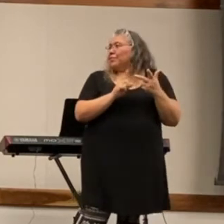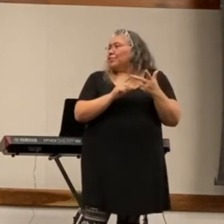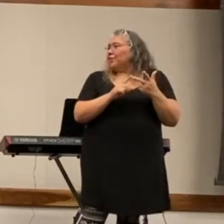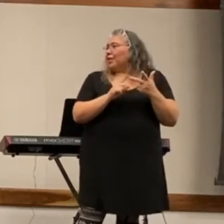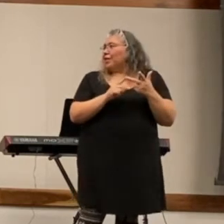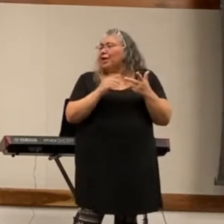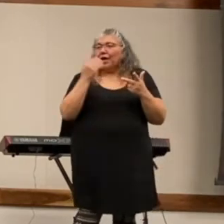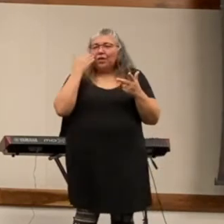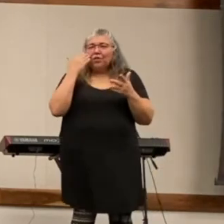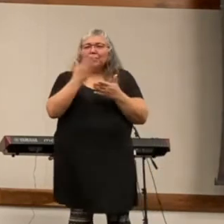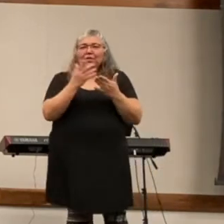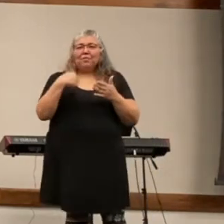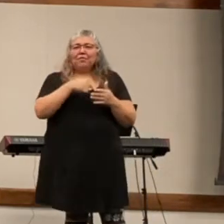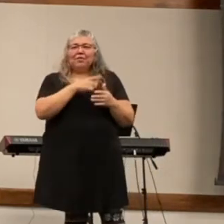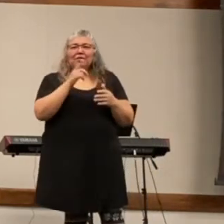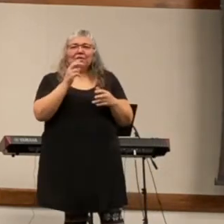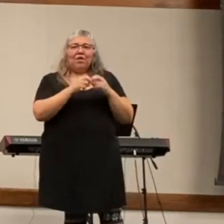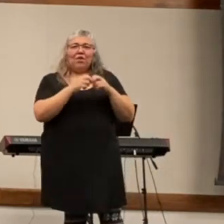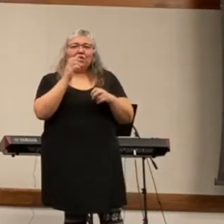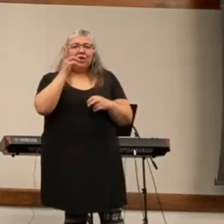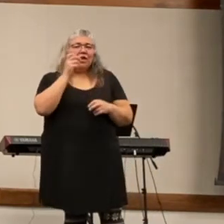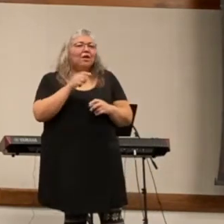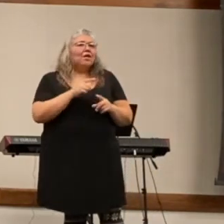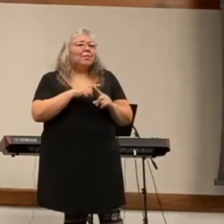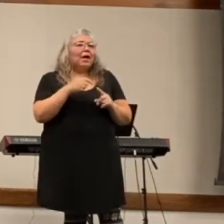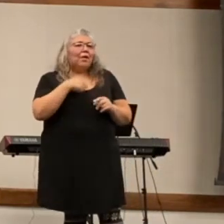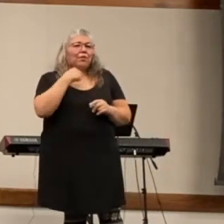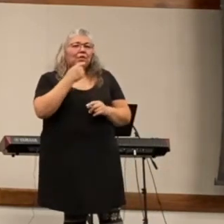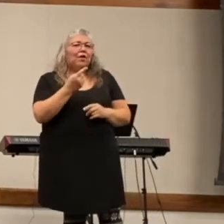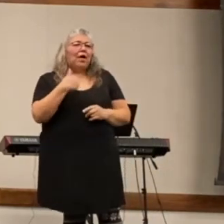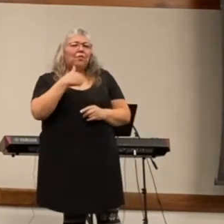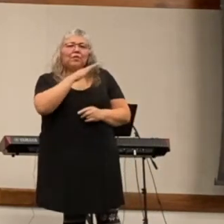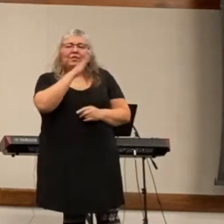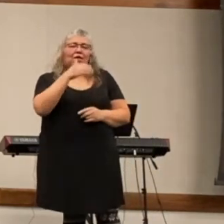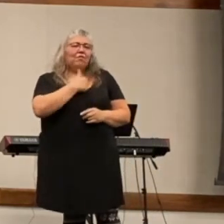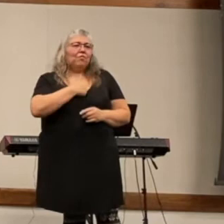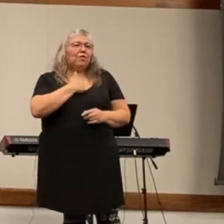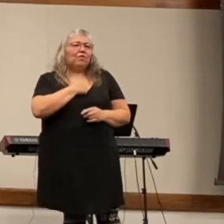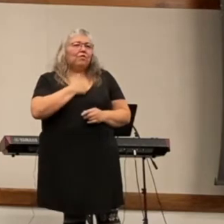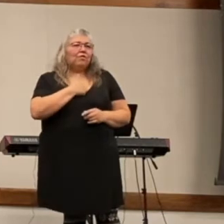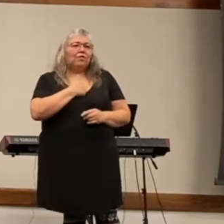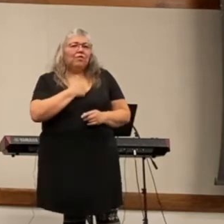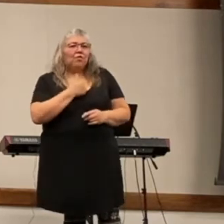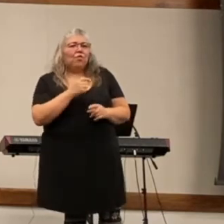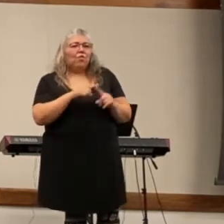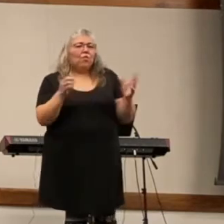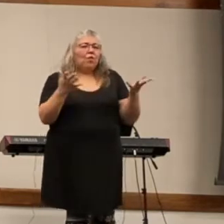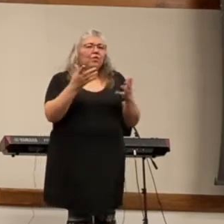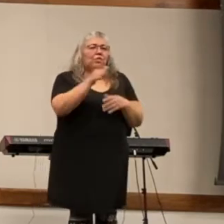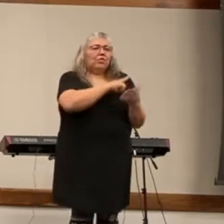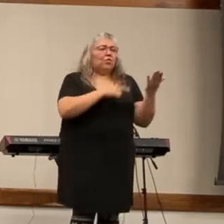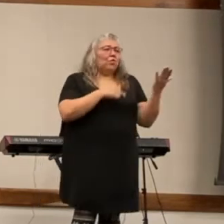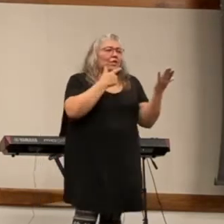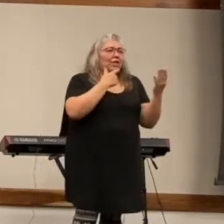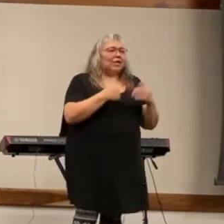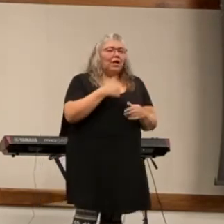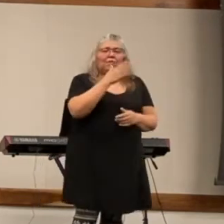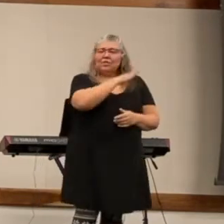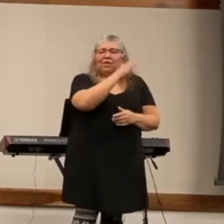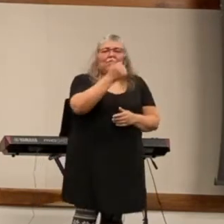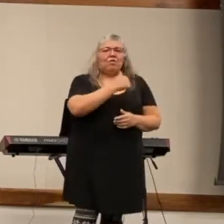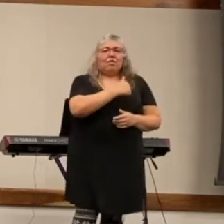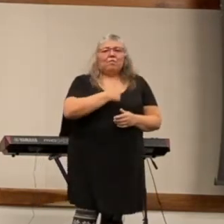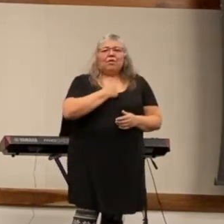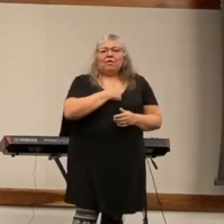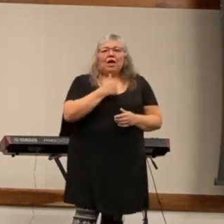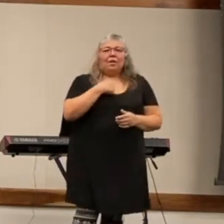I know that for some of us this is hard to hear, but can I tell you something? I will never apologize for what the Word says. Amen. I will never apologize. I'm not